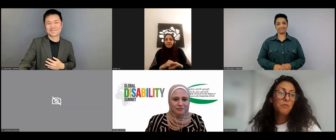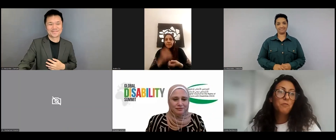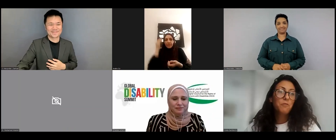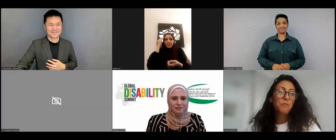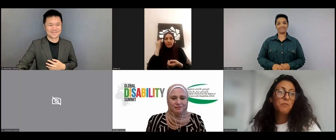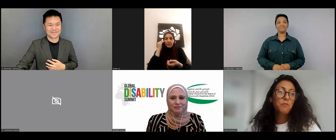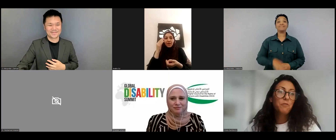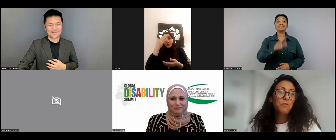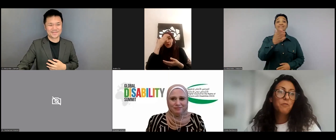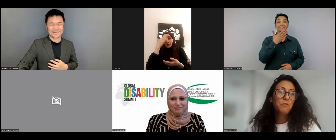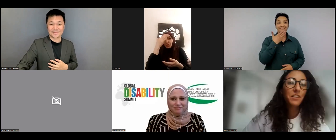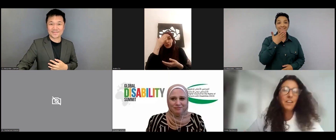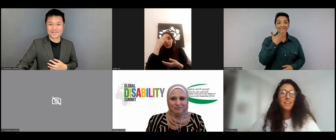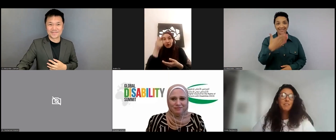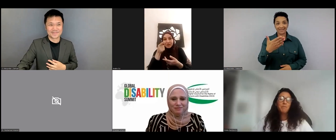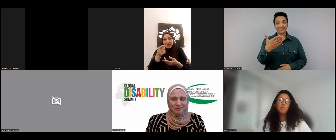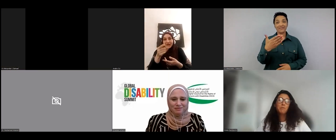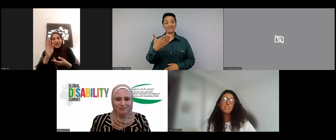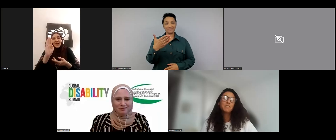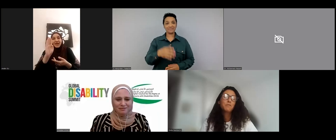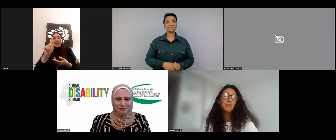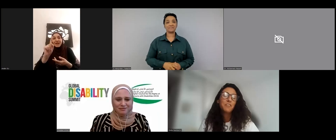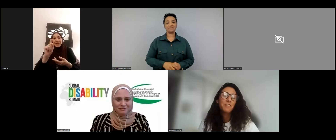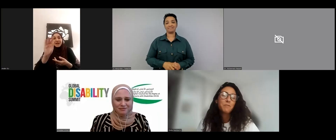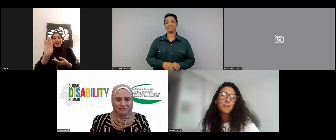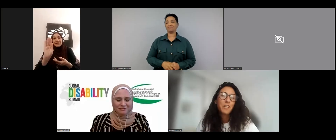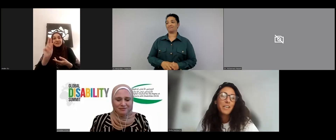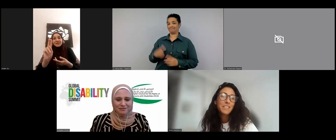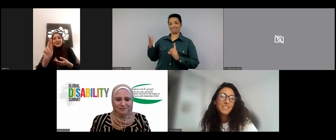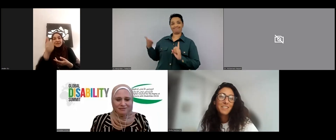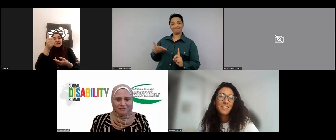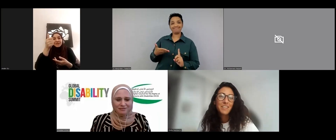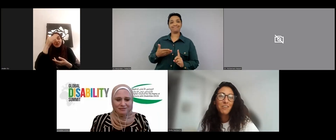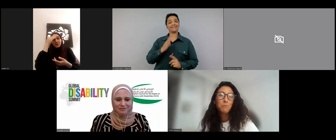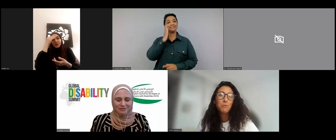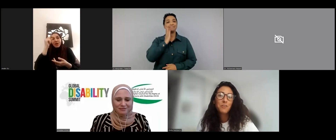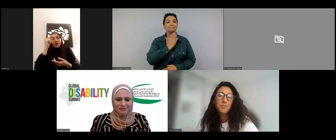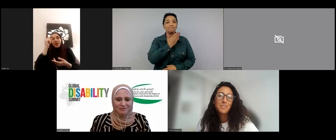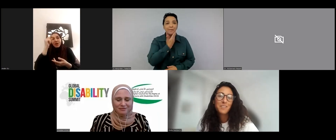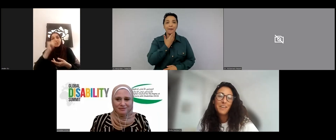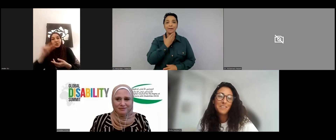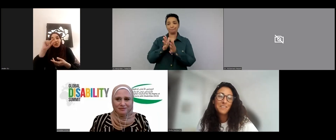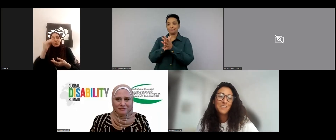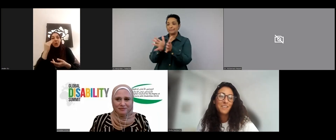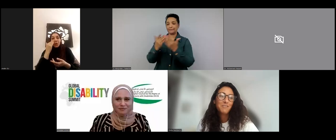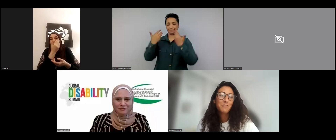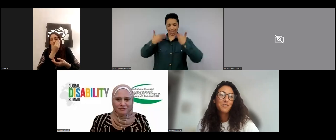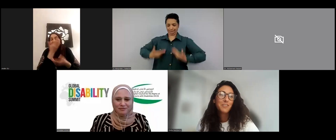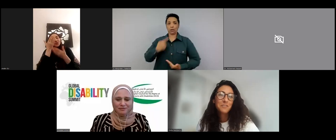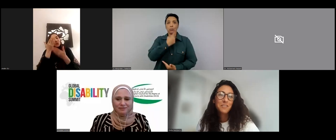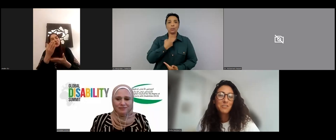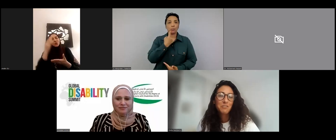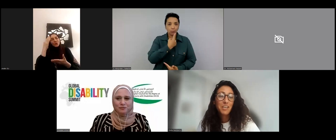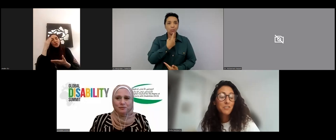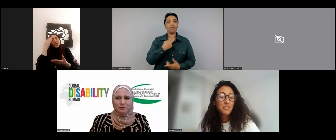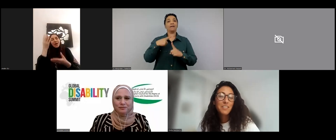Thank you so much, Muhammad, for your kind words and for